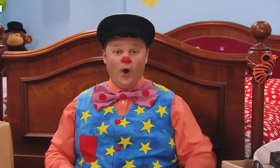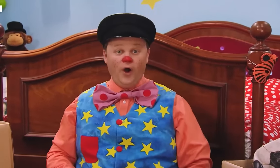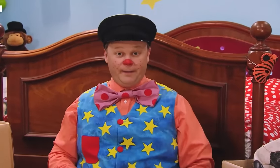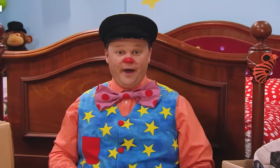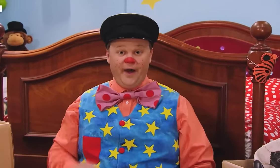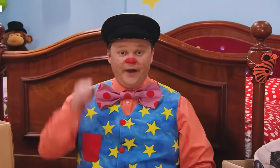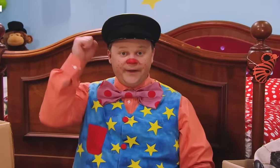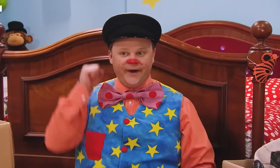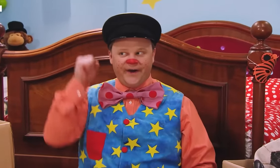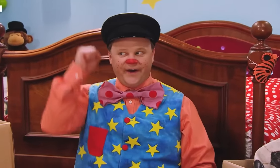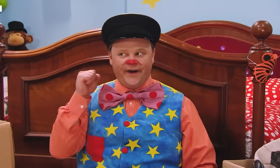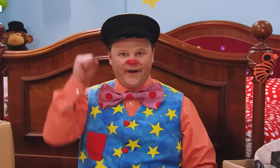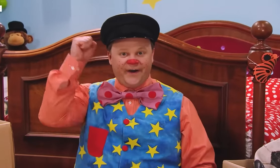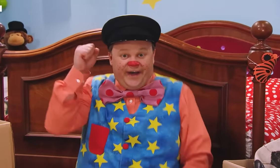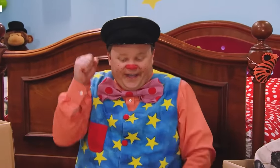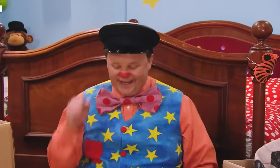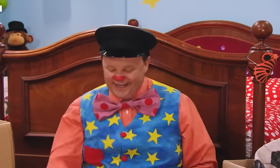All aboard!